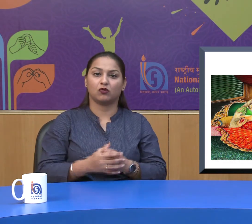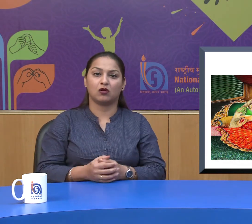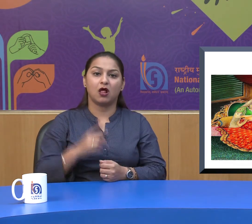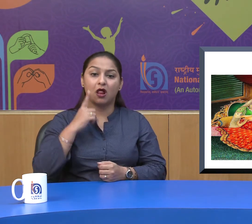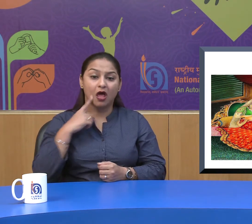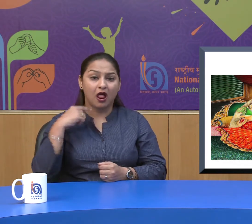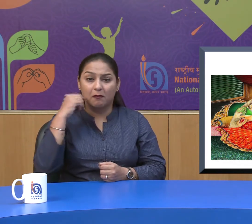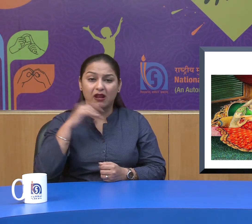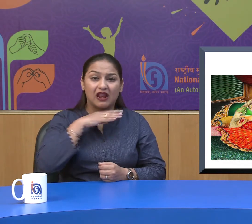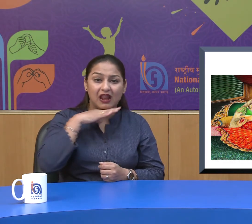colored clothes